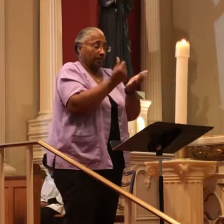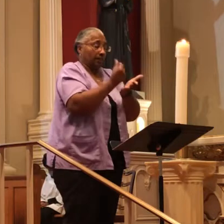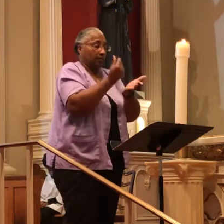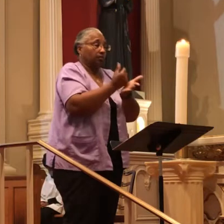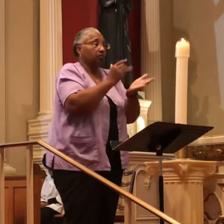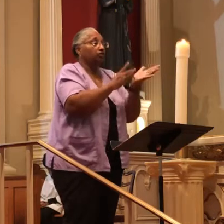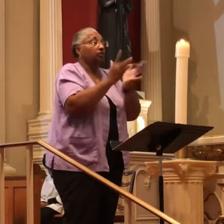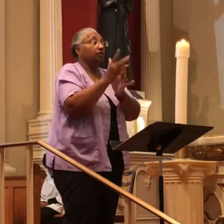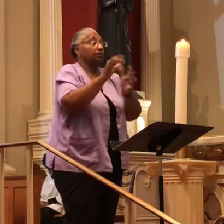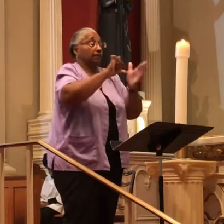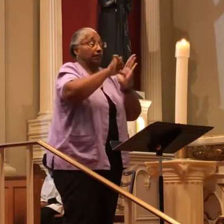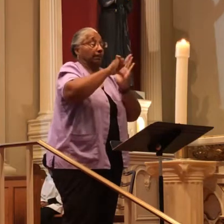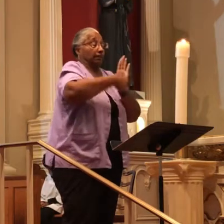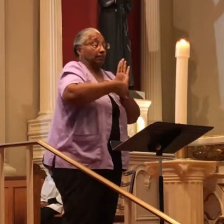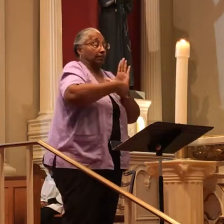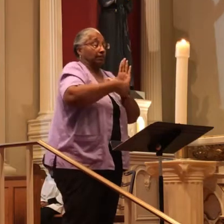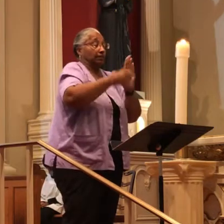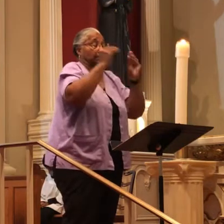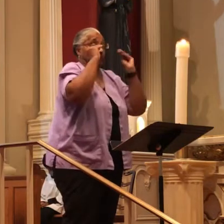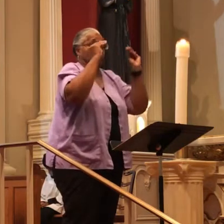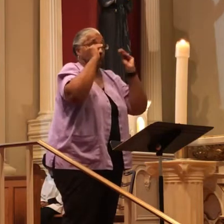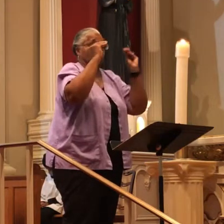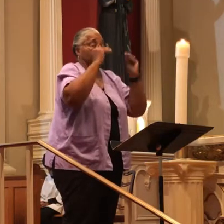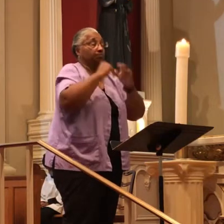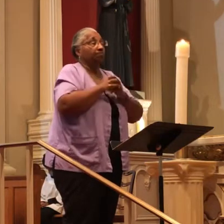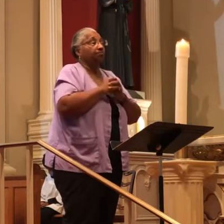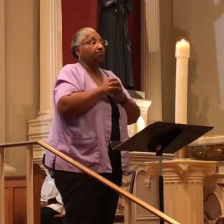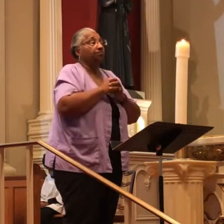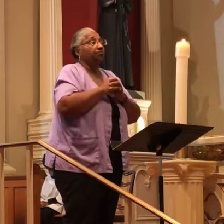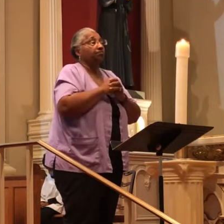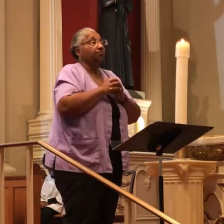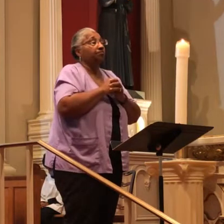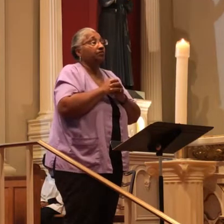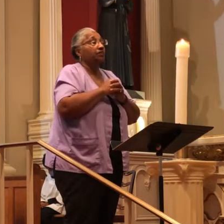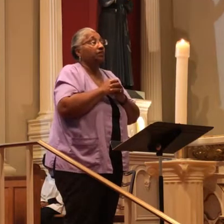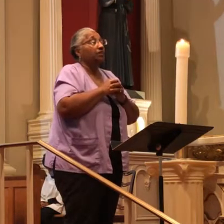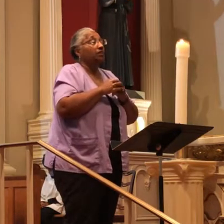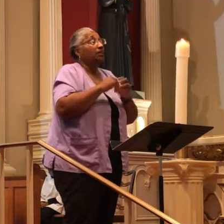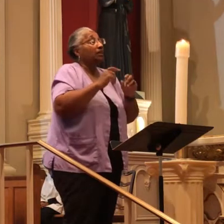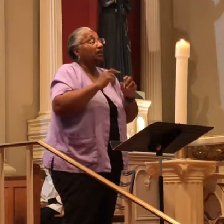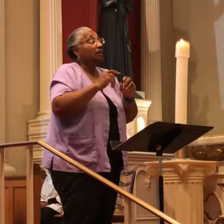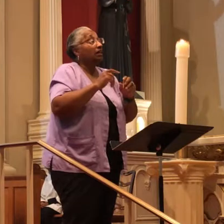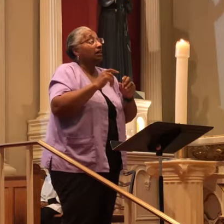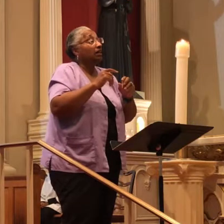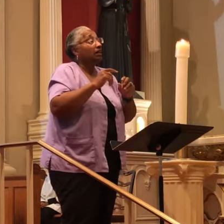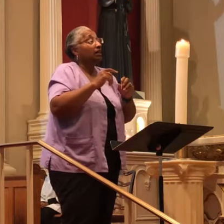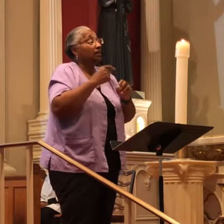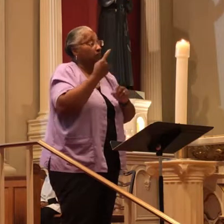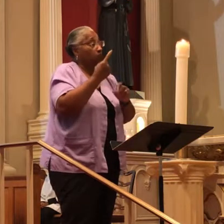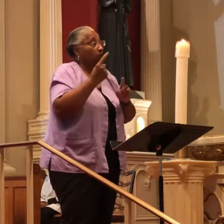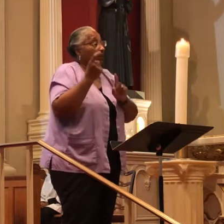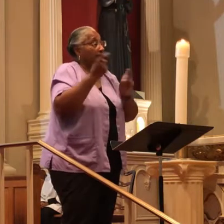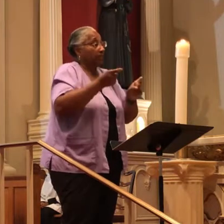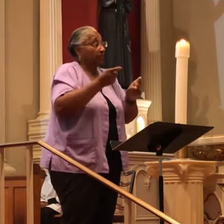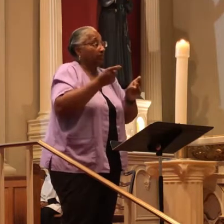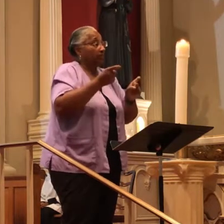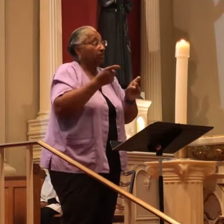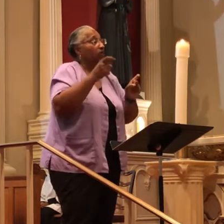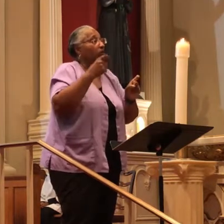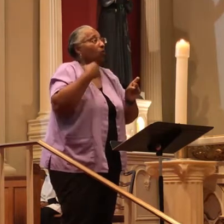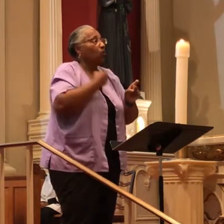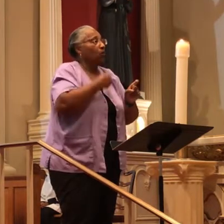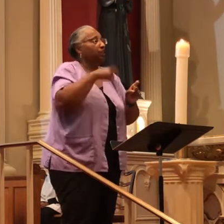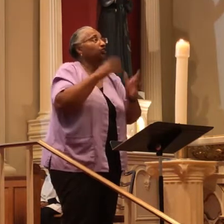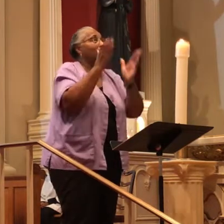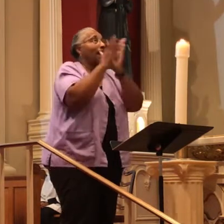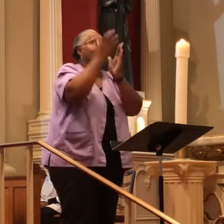the teaching that there's a gift that we should ask for. And if you remember the last few weeks, he's